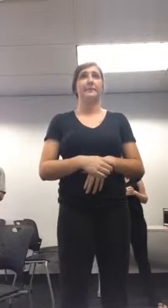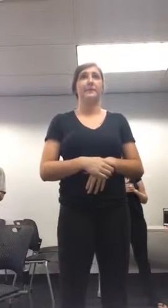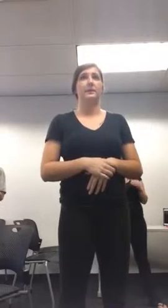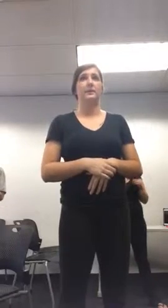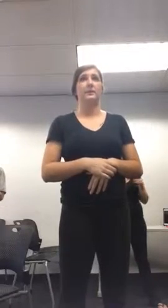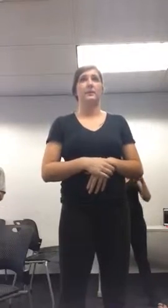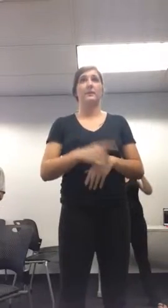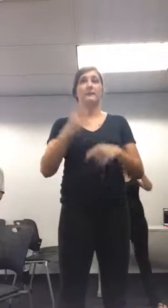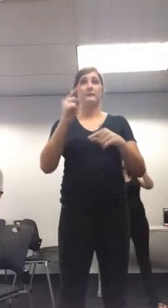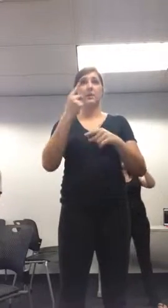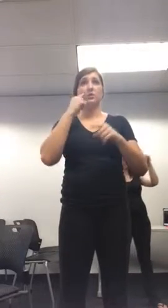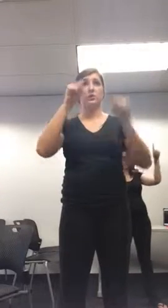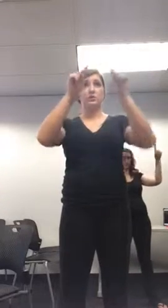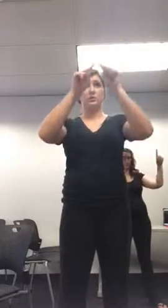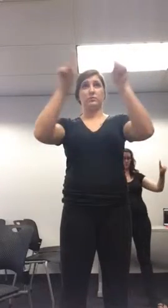rectangle.